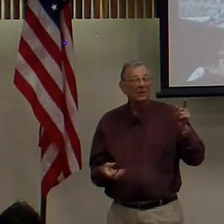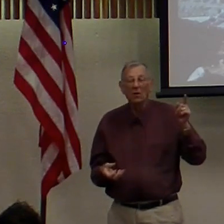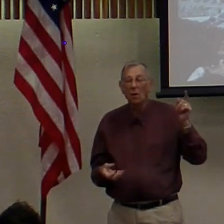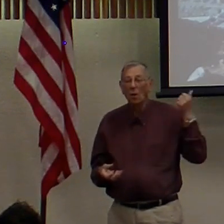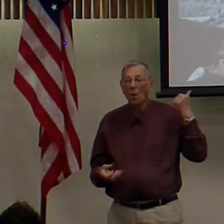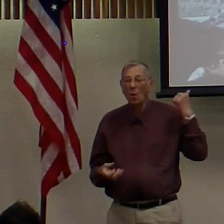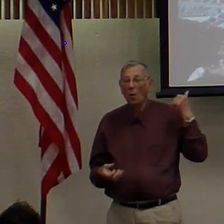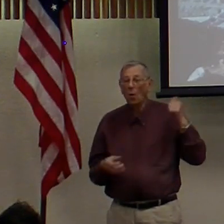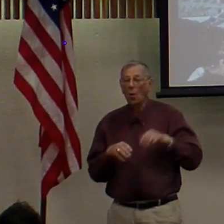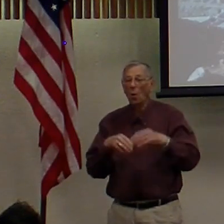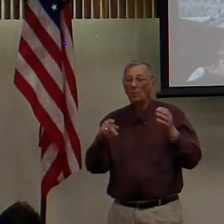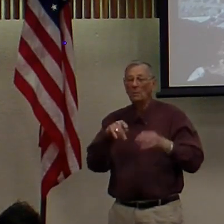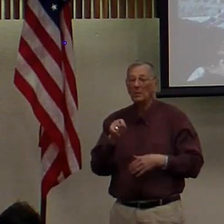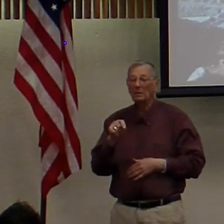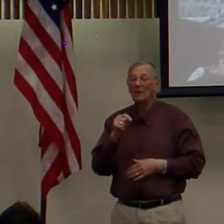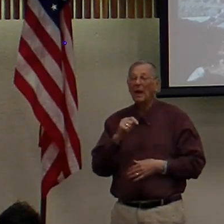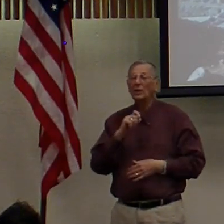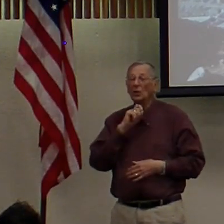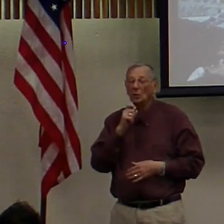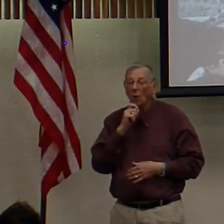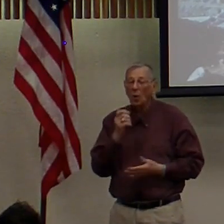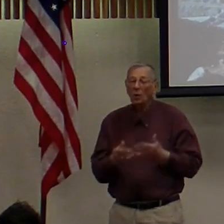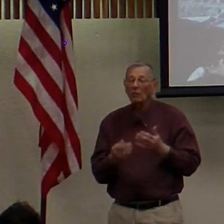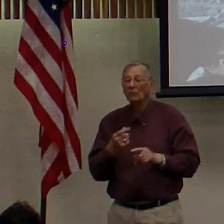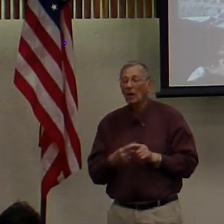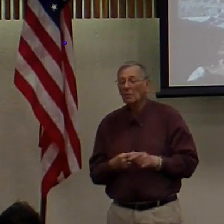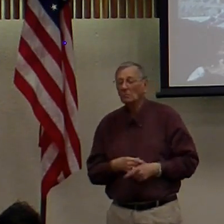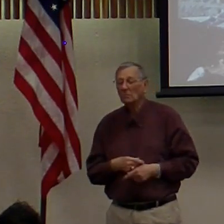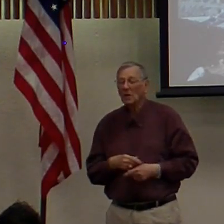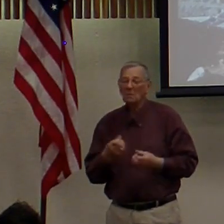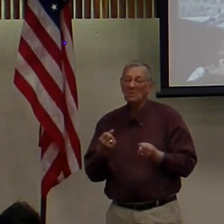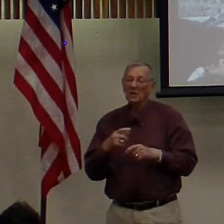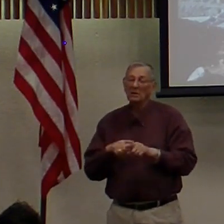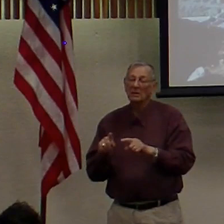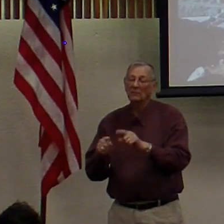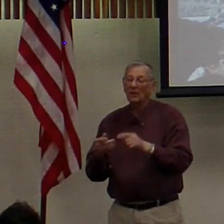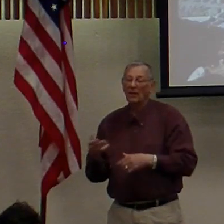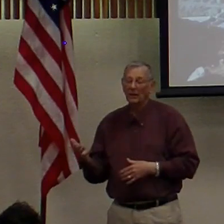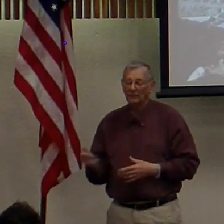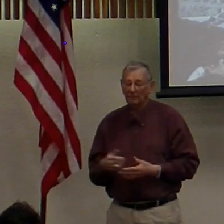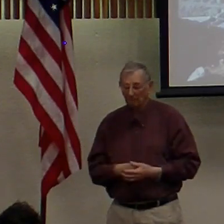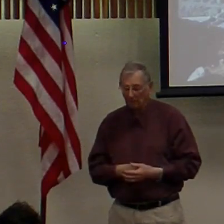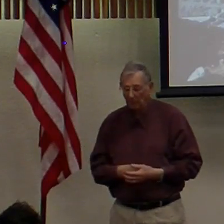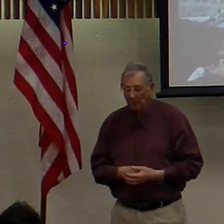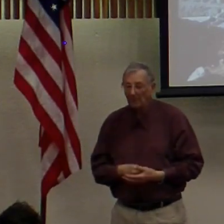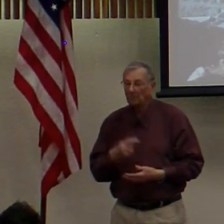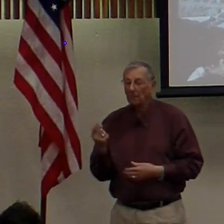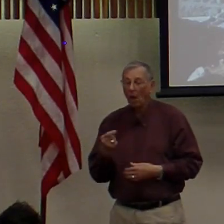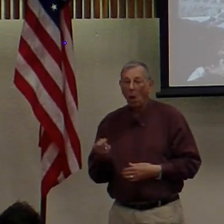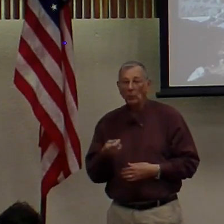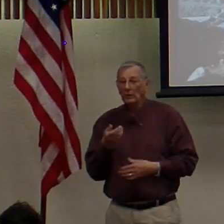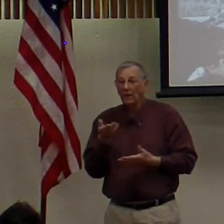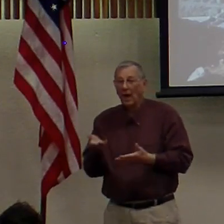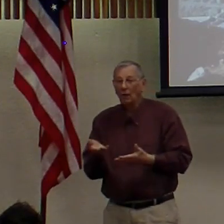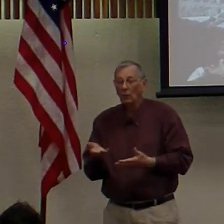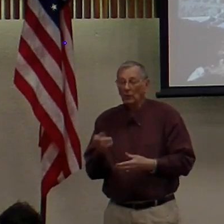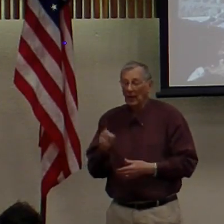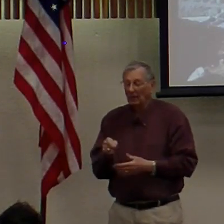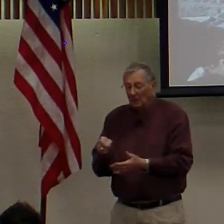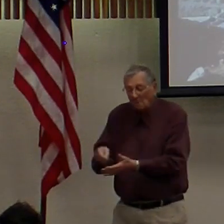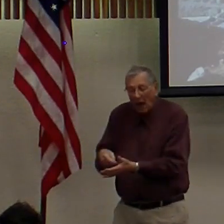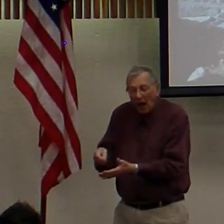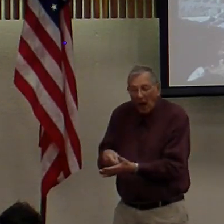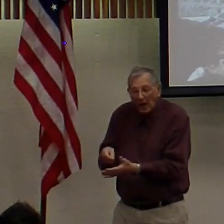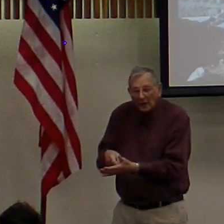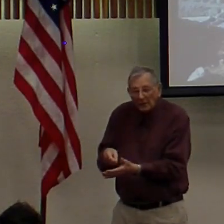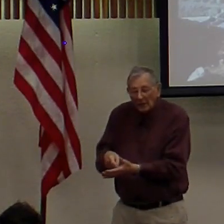mine where gold may come from or many other things. And it's always been that way. It has to be mined